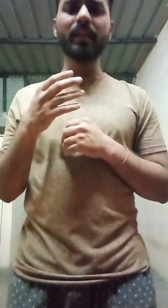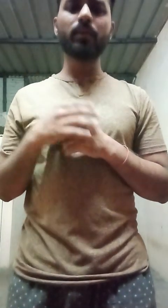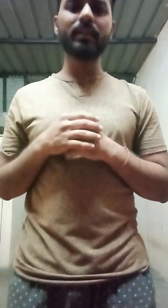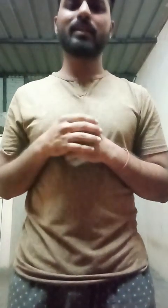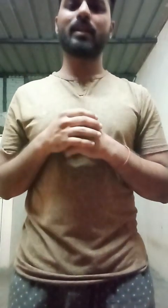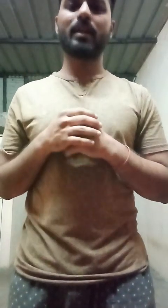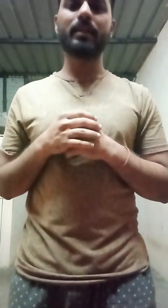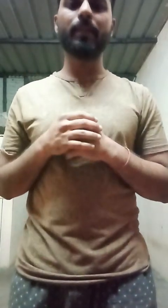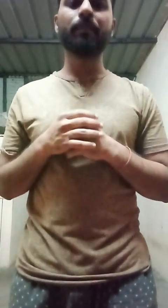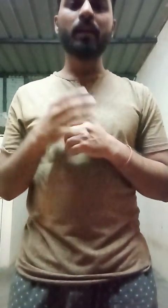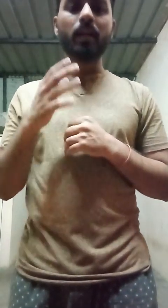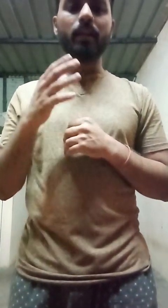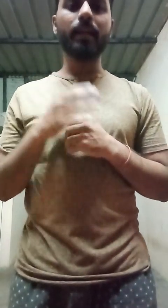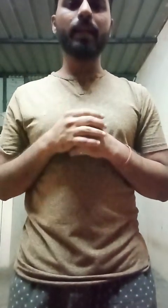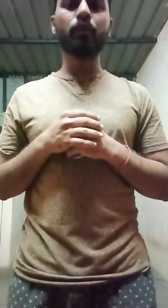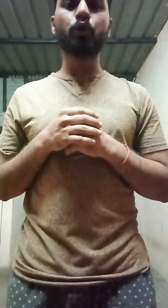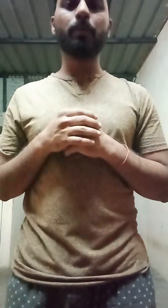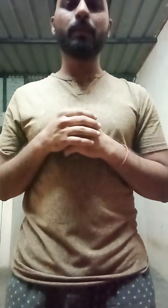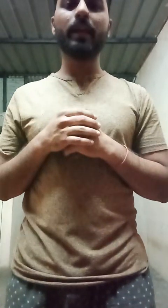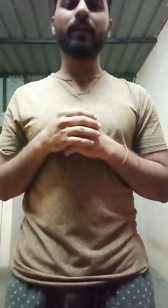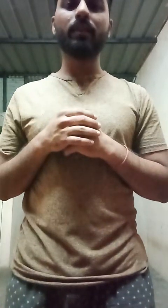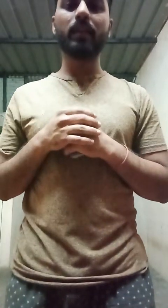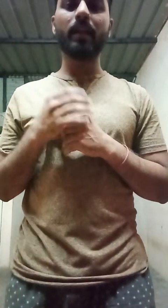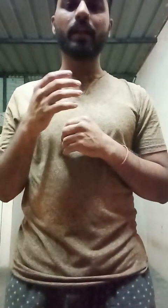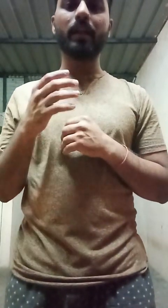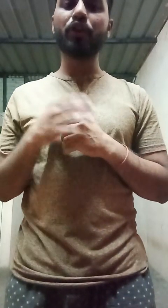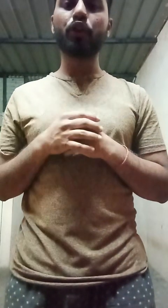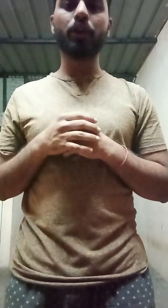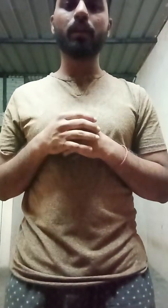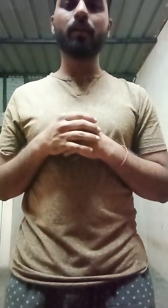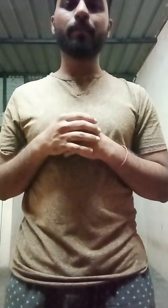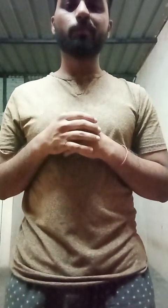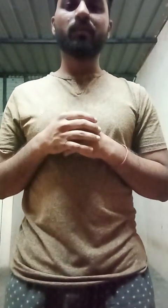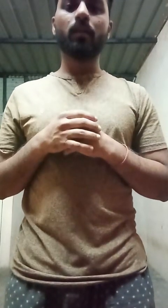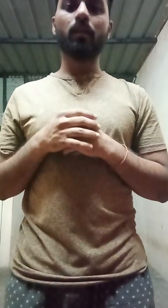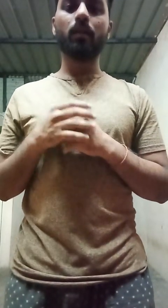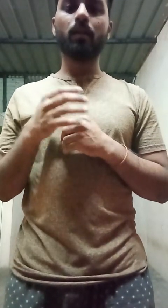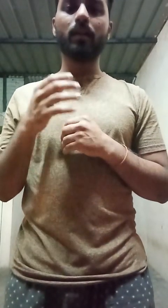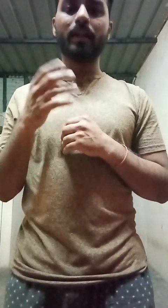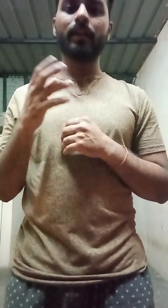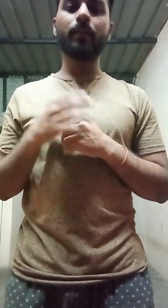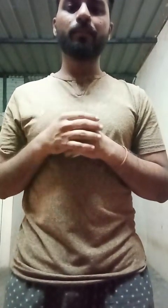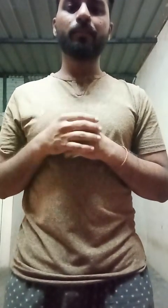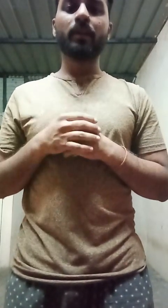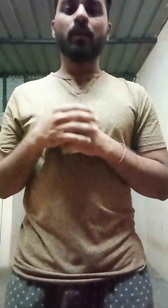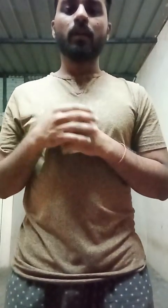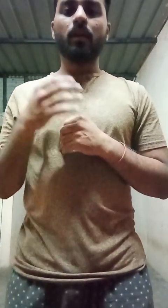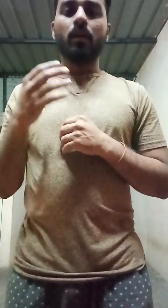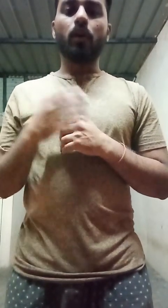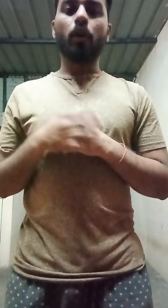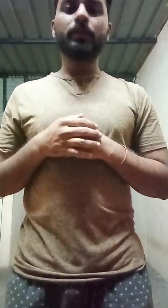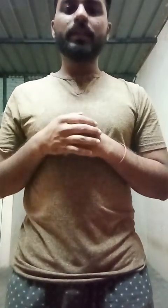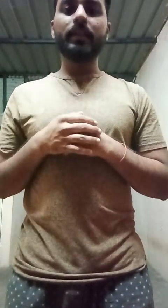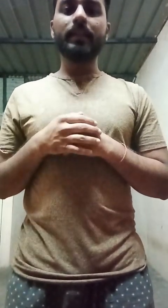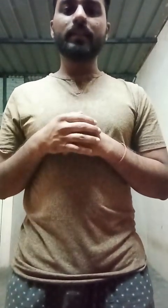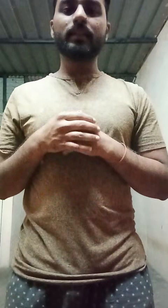one is class name. The name should begin with an initial letter. Object, it is